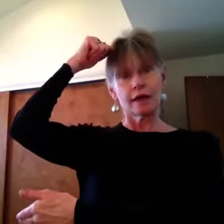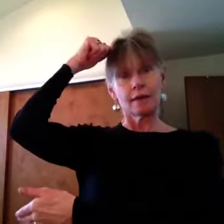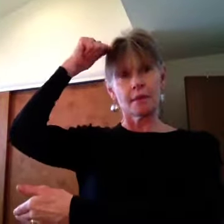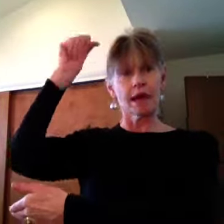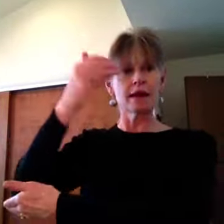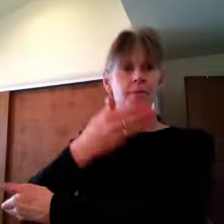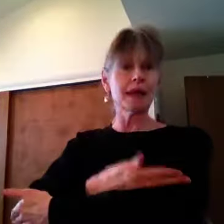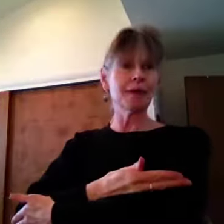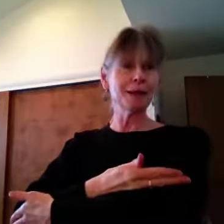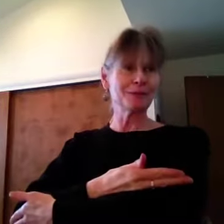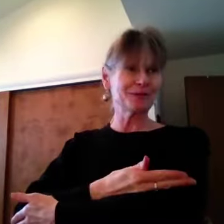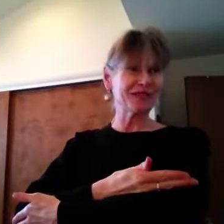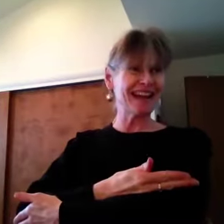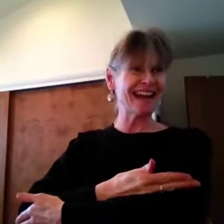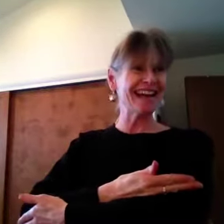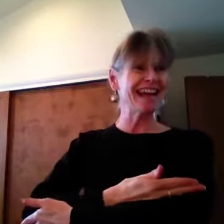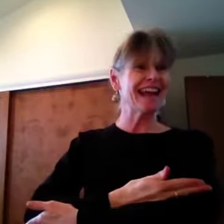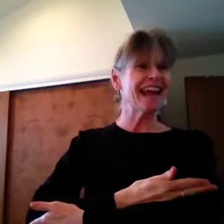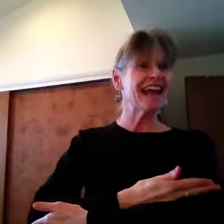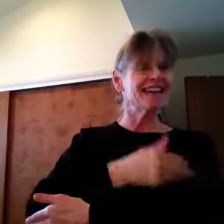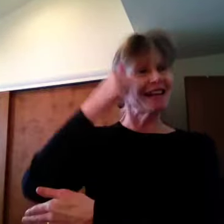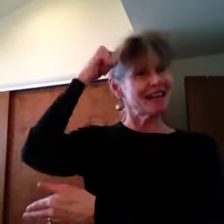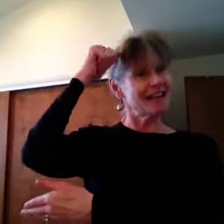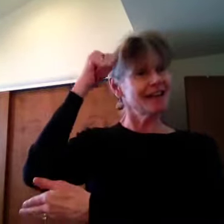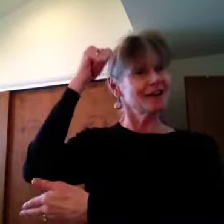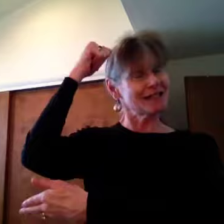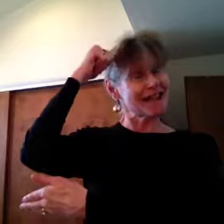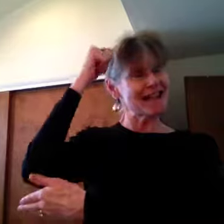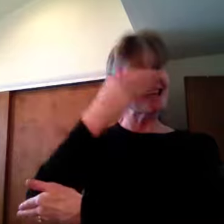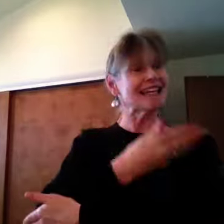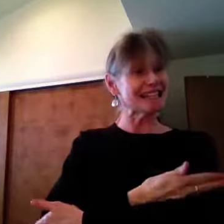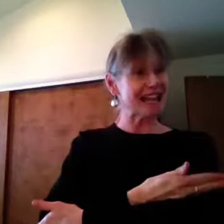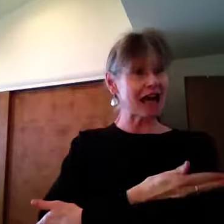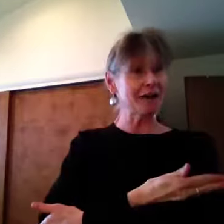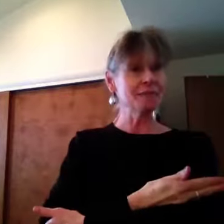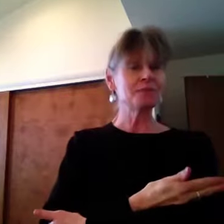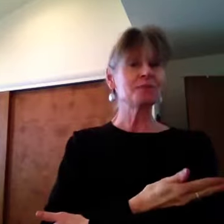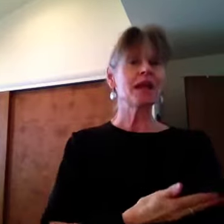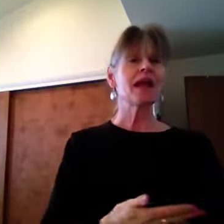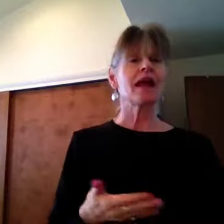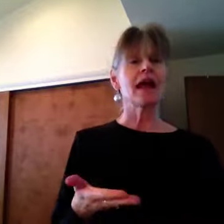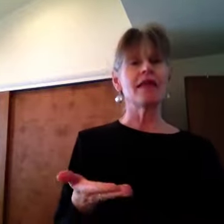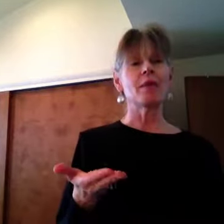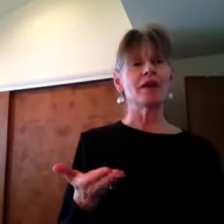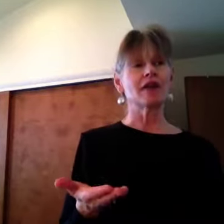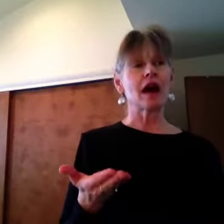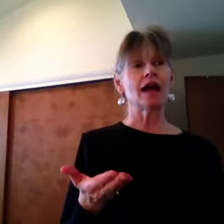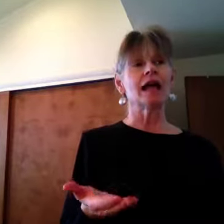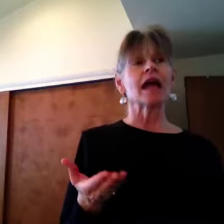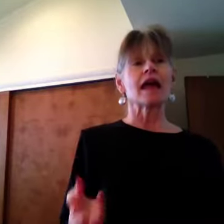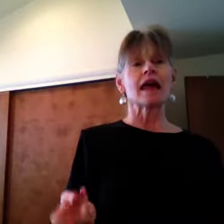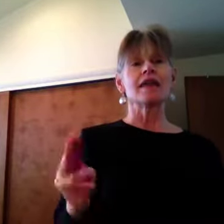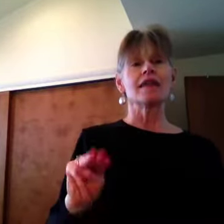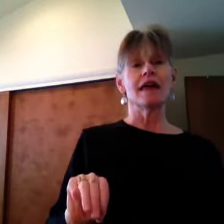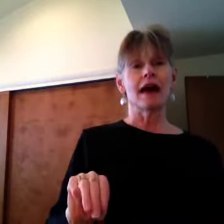thinking man, baby, okay? Thinking or saying son. And then we've got